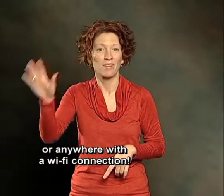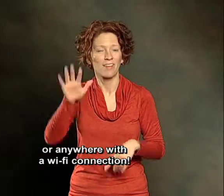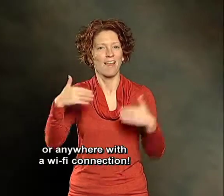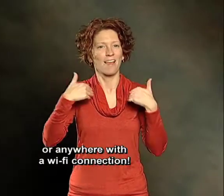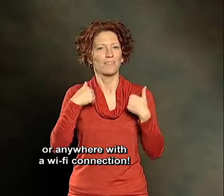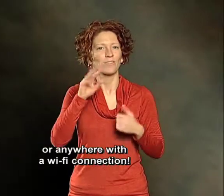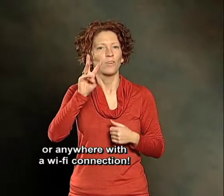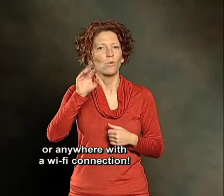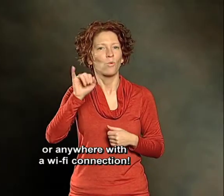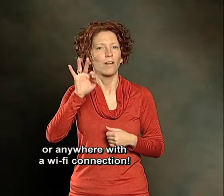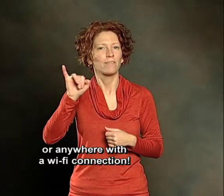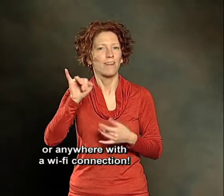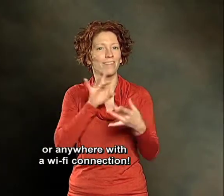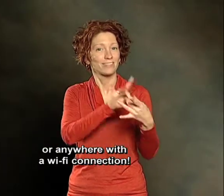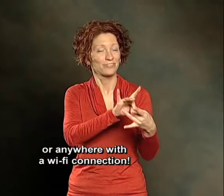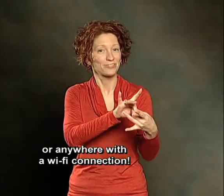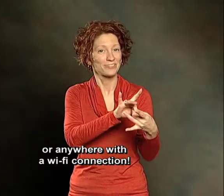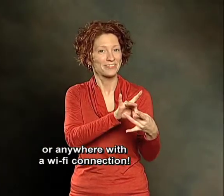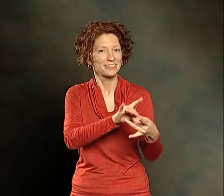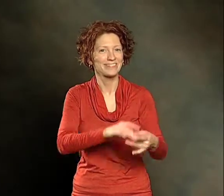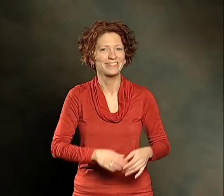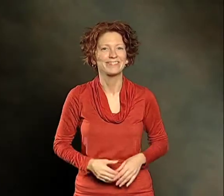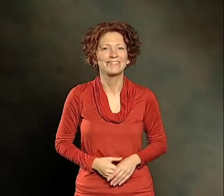with a Wi-Fi connection.